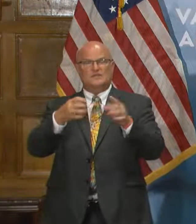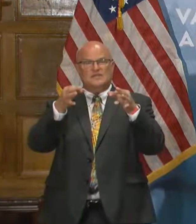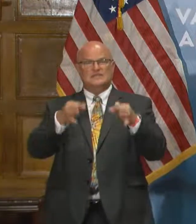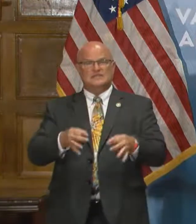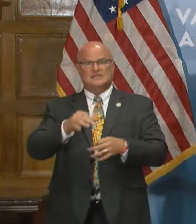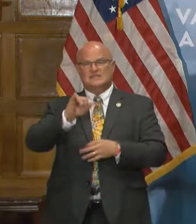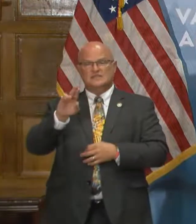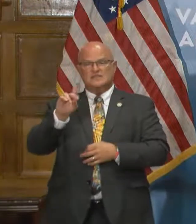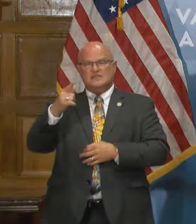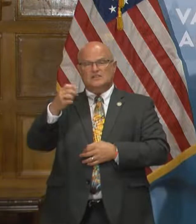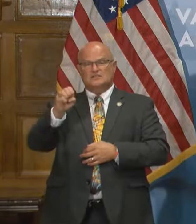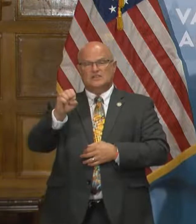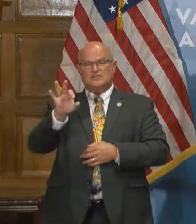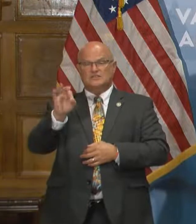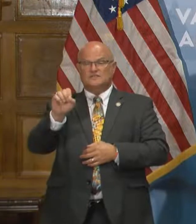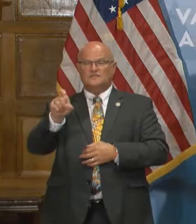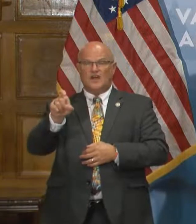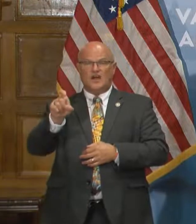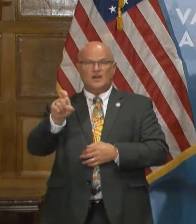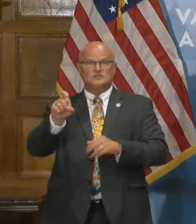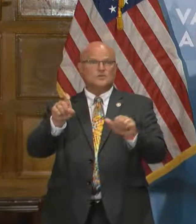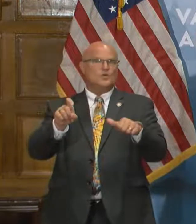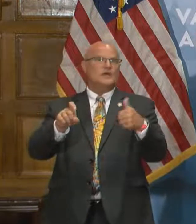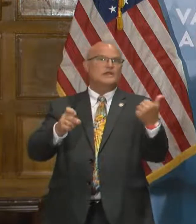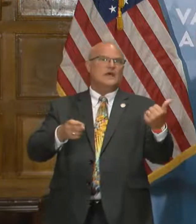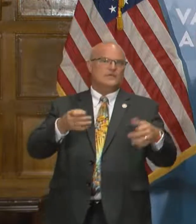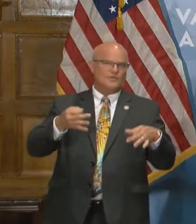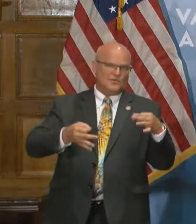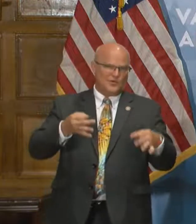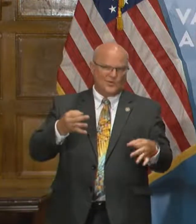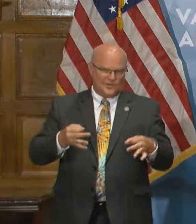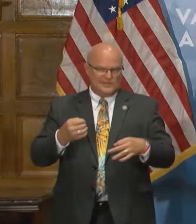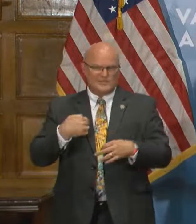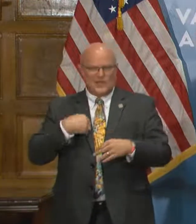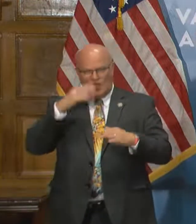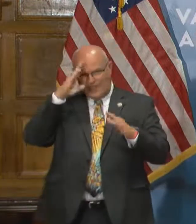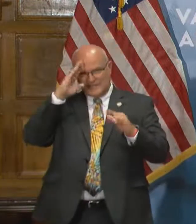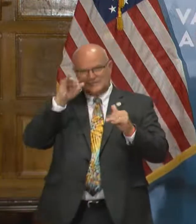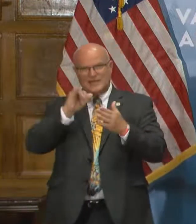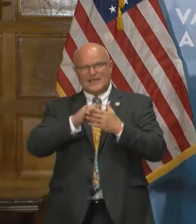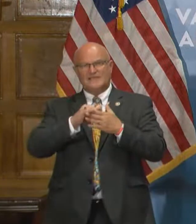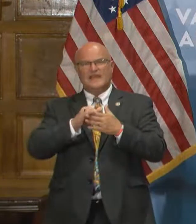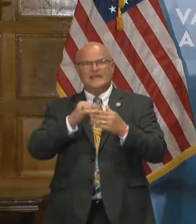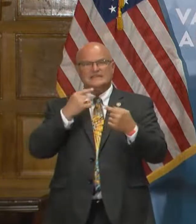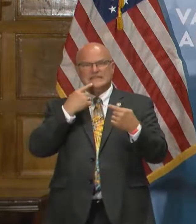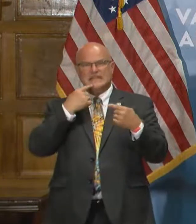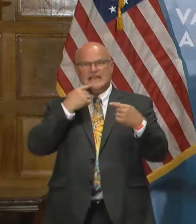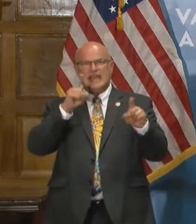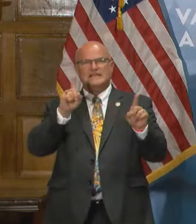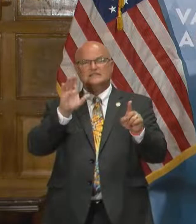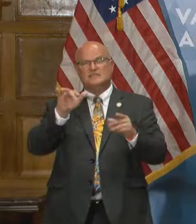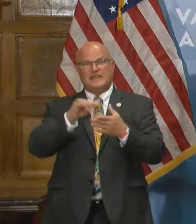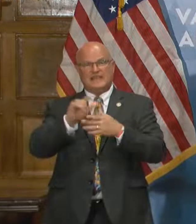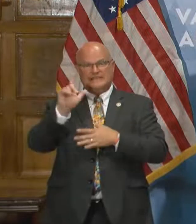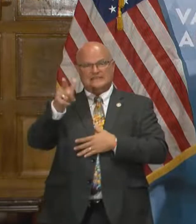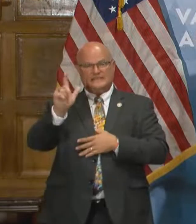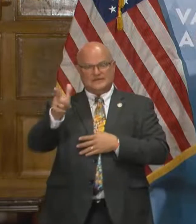Judge Fox, or it could be from one of the other courts. So I expect that to be finally answered by